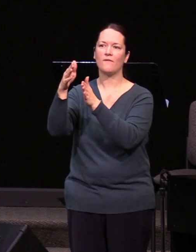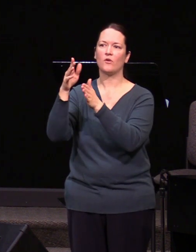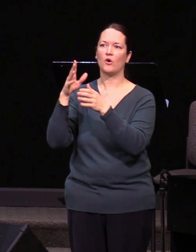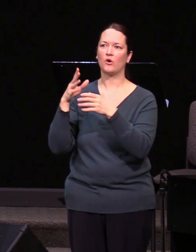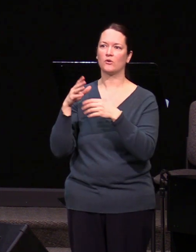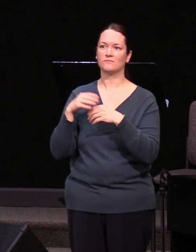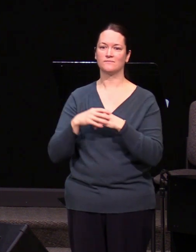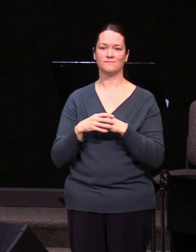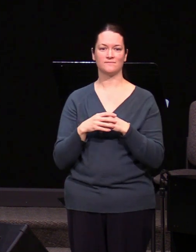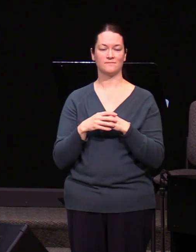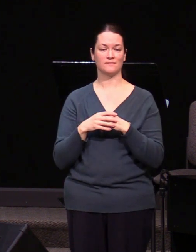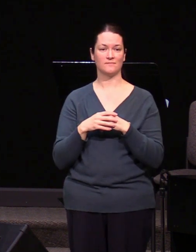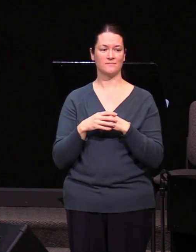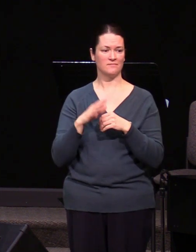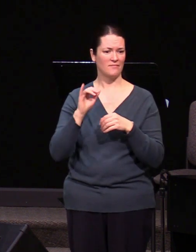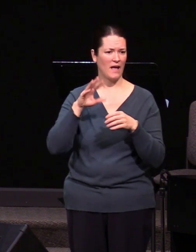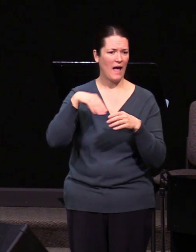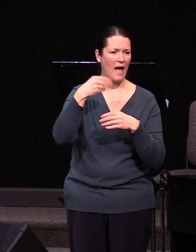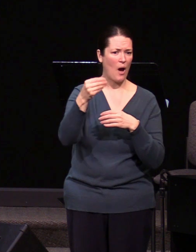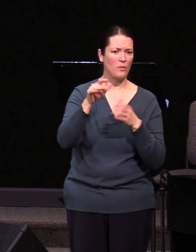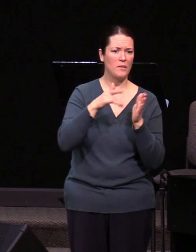middle of the river and ride through.